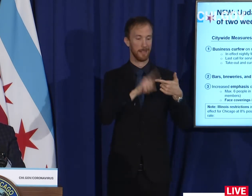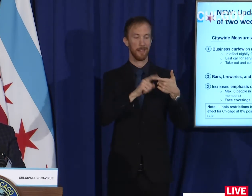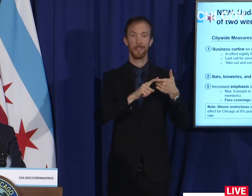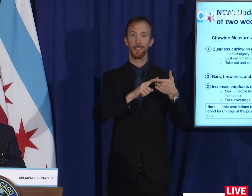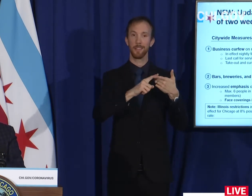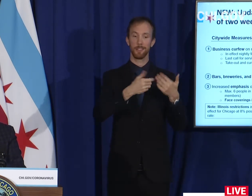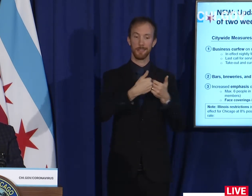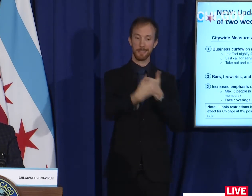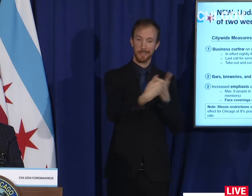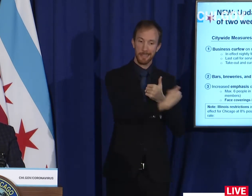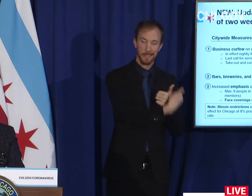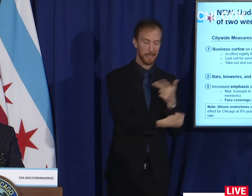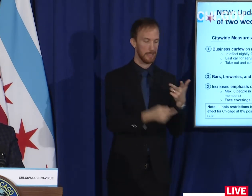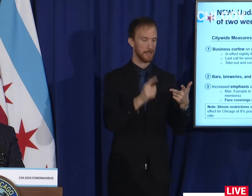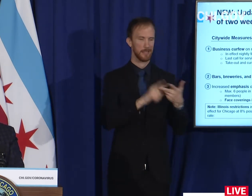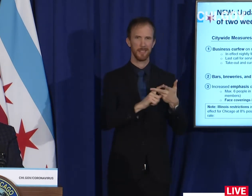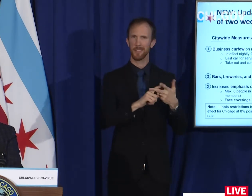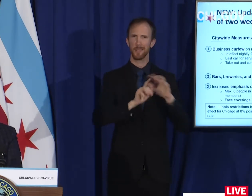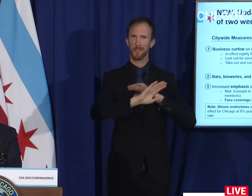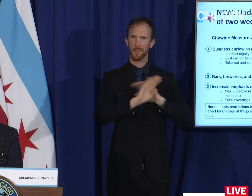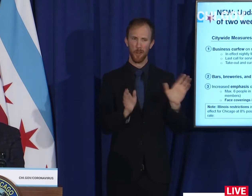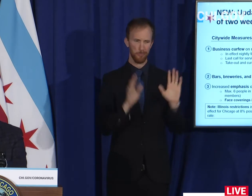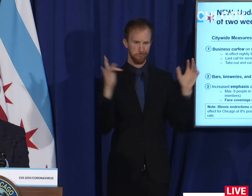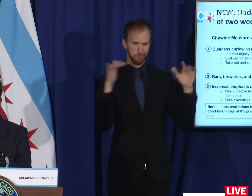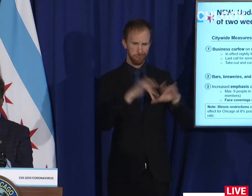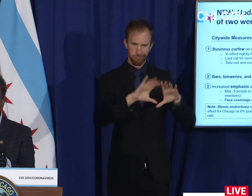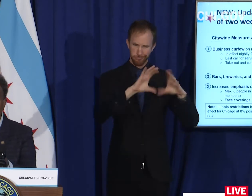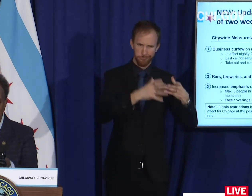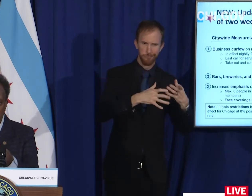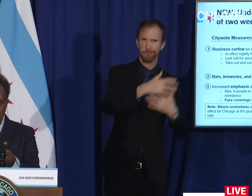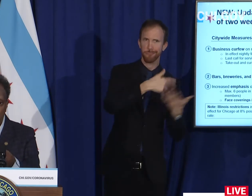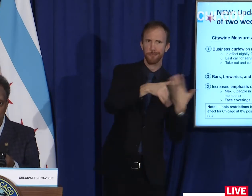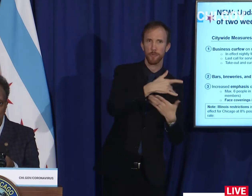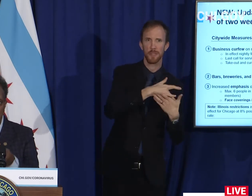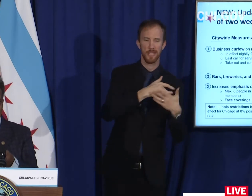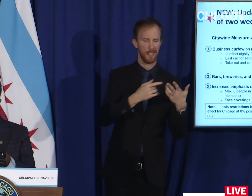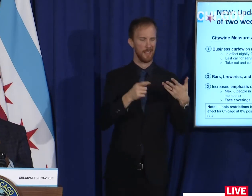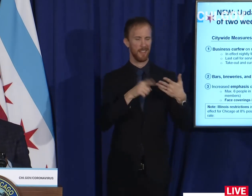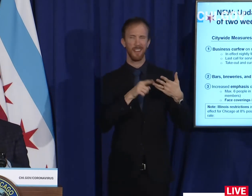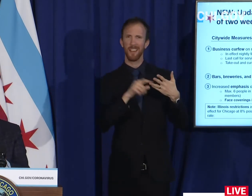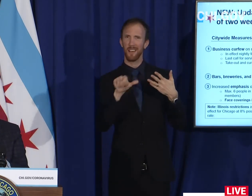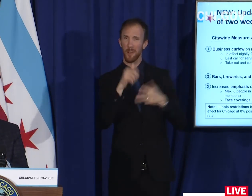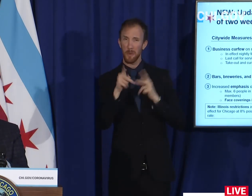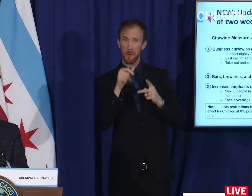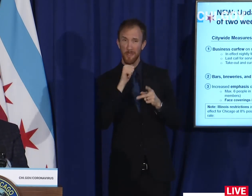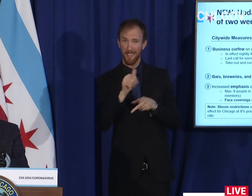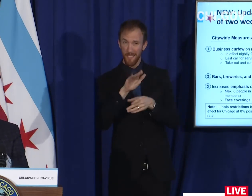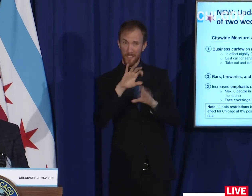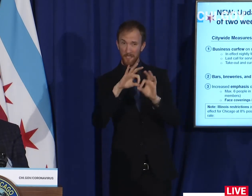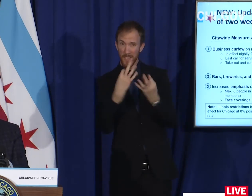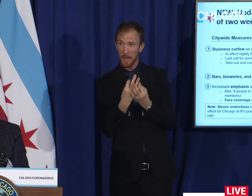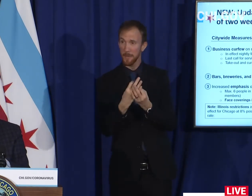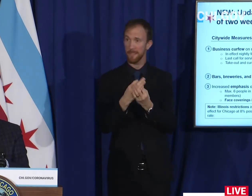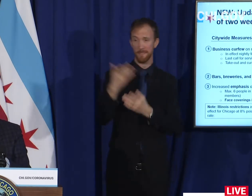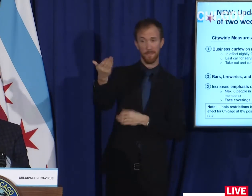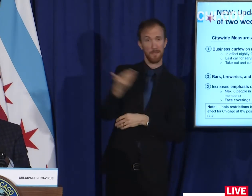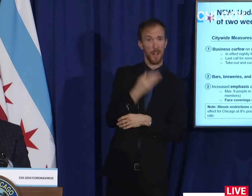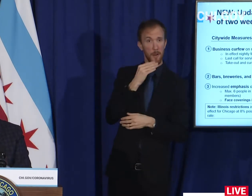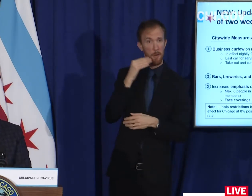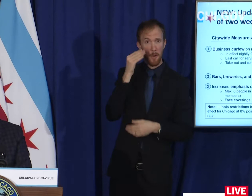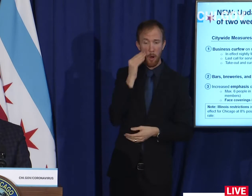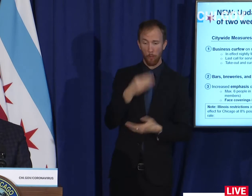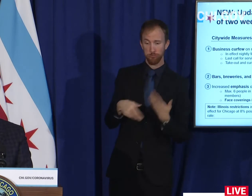not allowing non-family members, people who are not in your bubble, into your homes. This virus